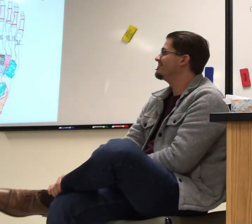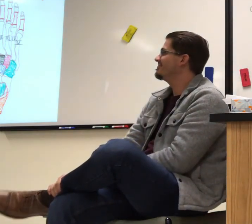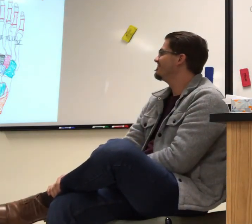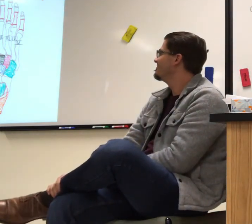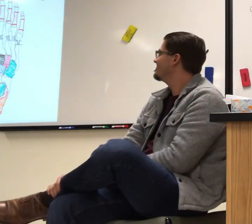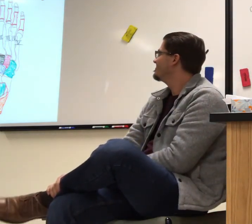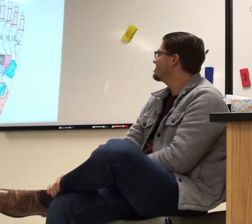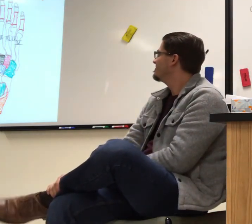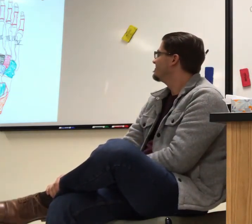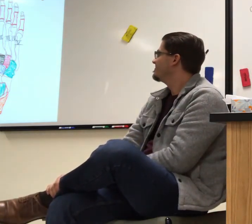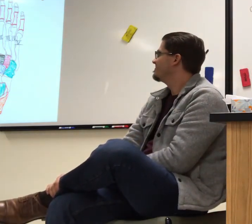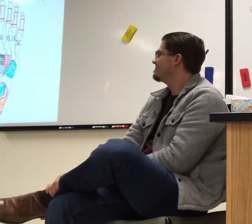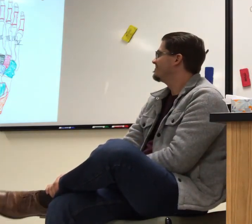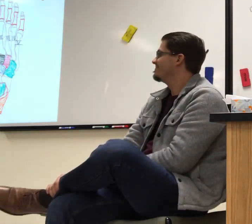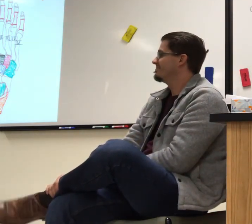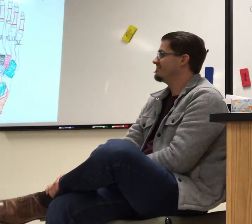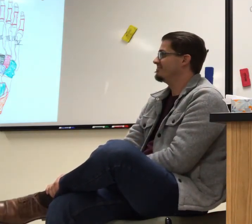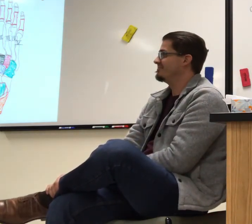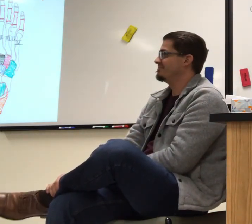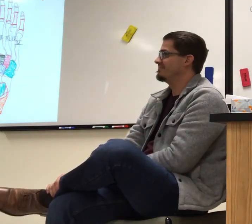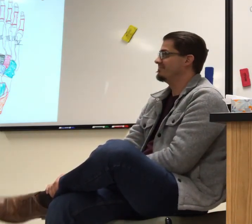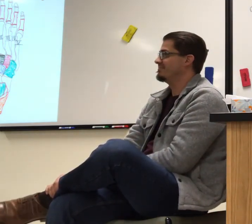I'll go, how about